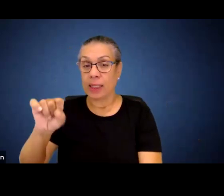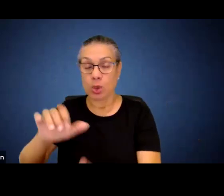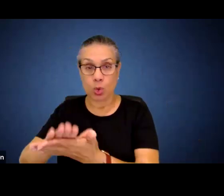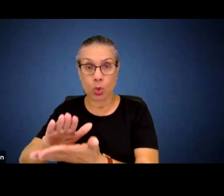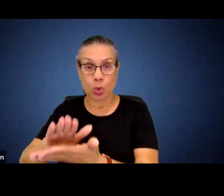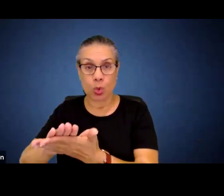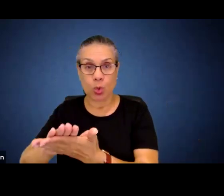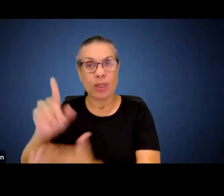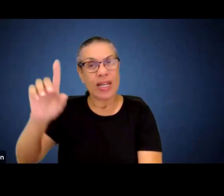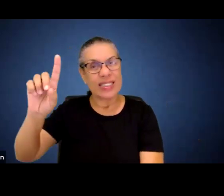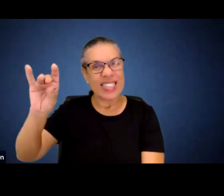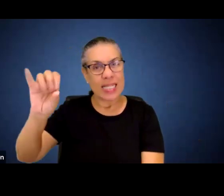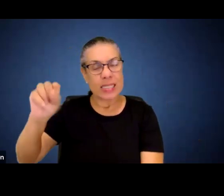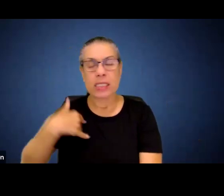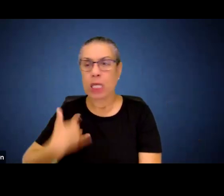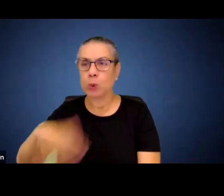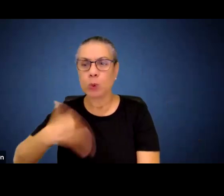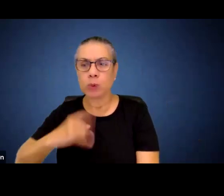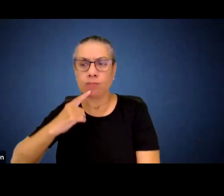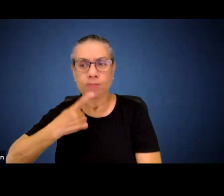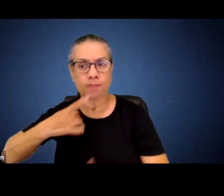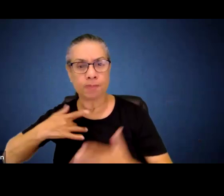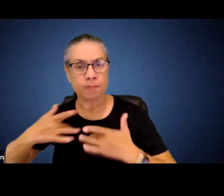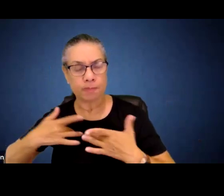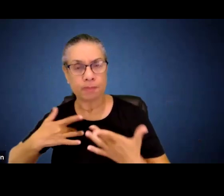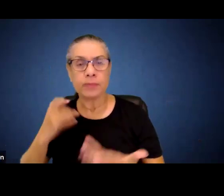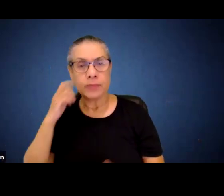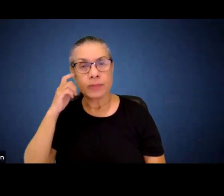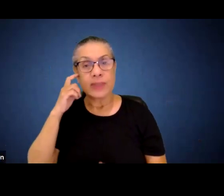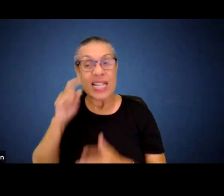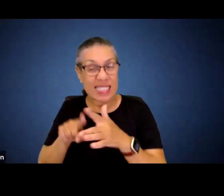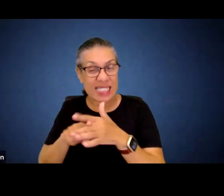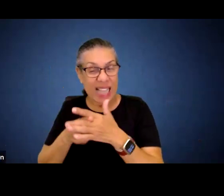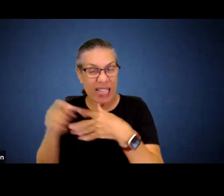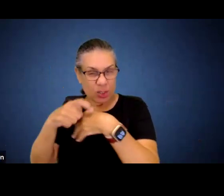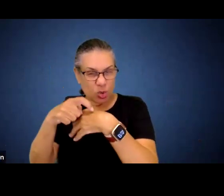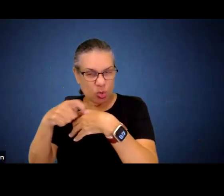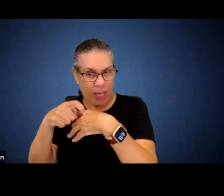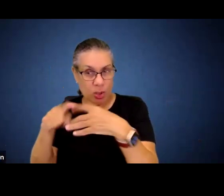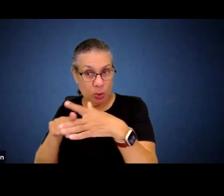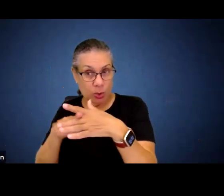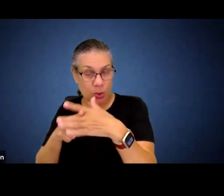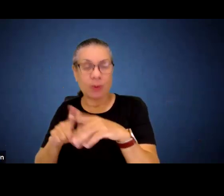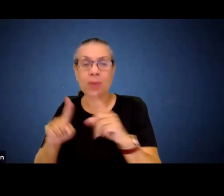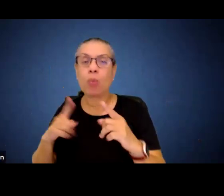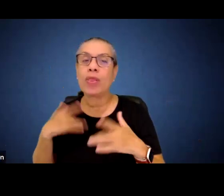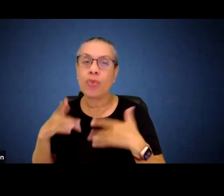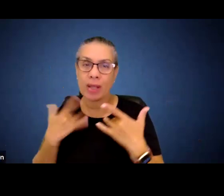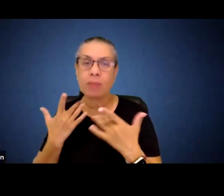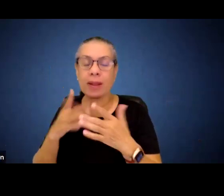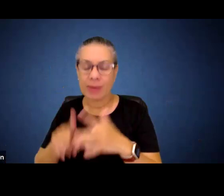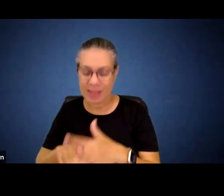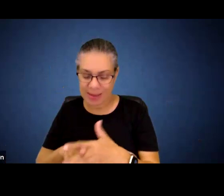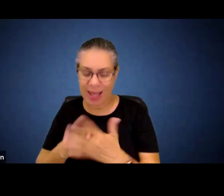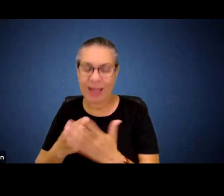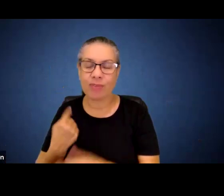state as a school of utmost concern, is at an earlier stage of improvement, but we are very excited about their initial progress